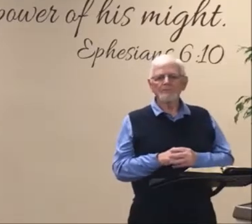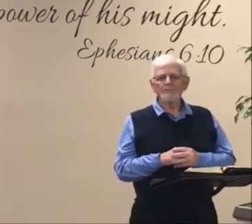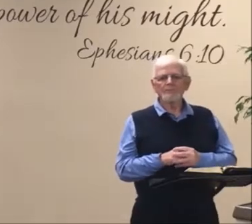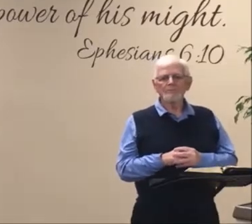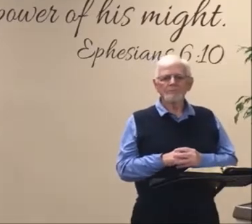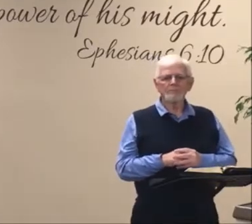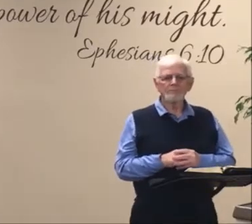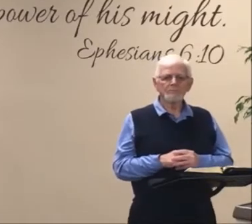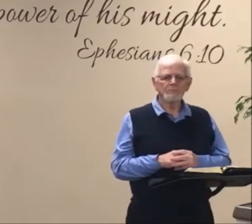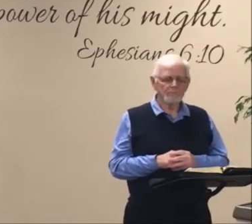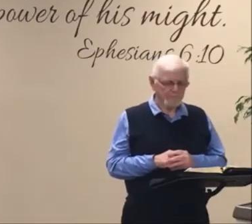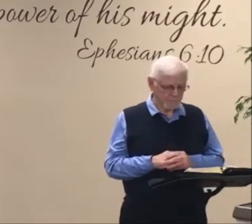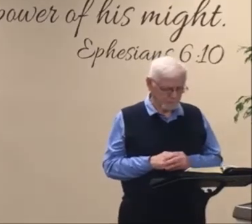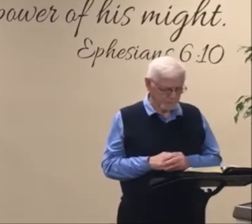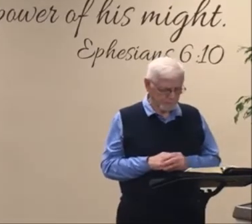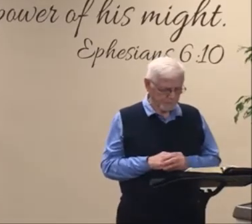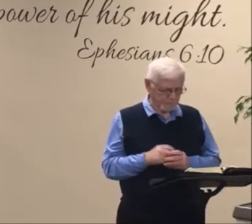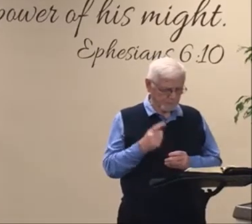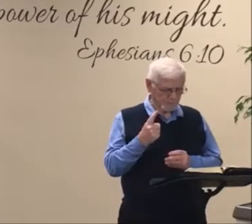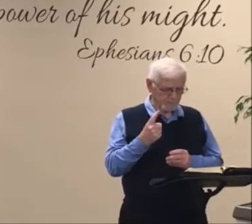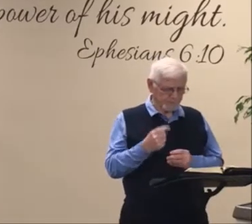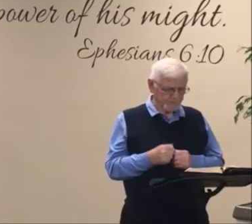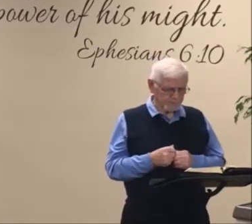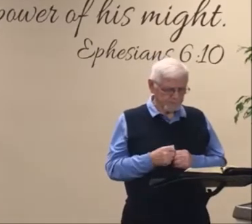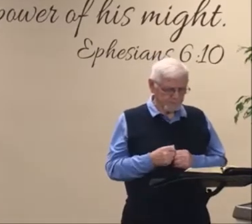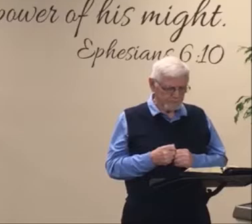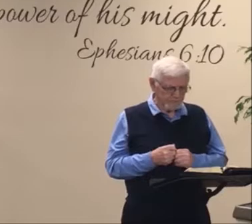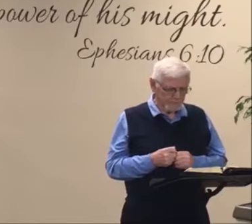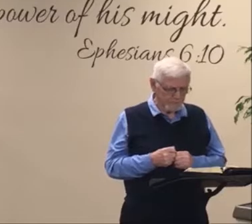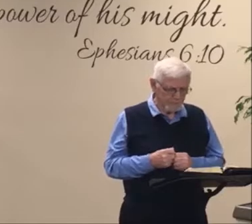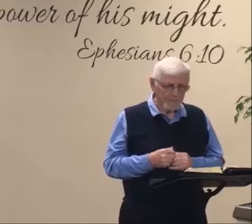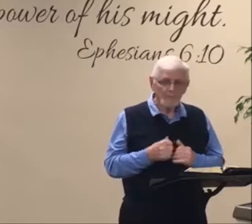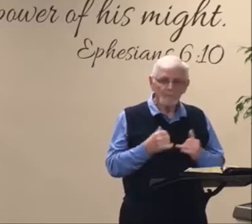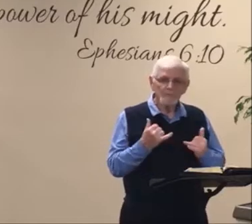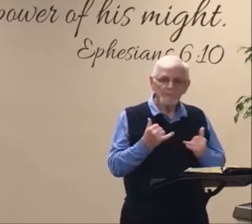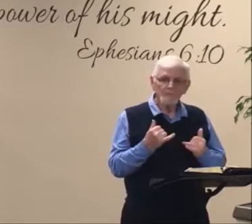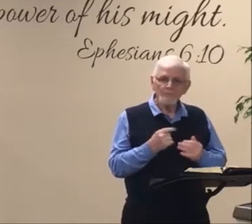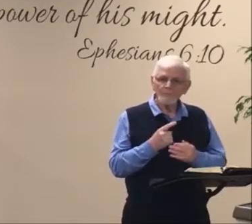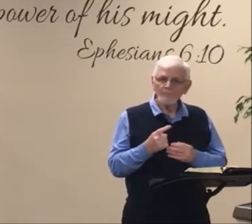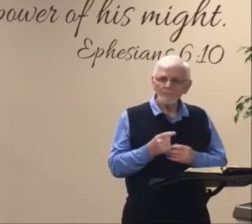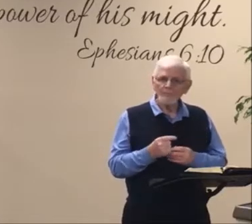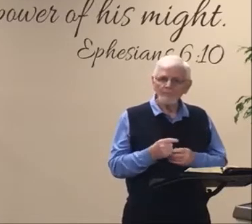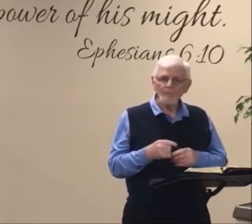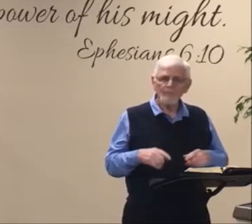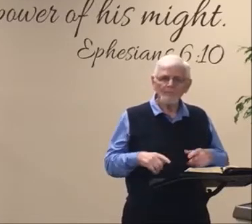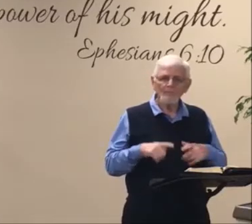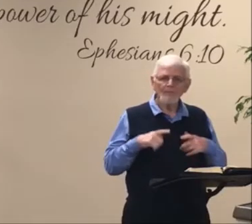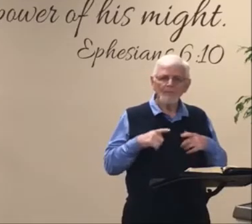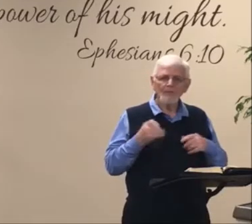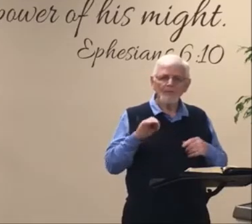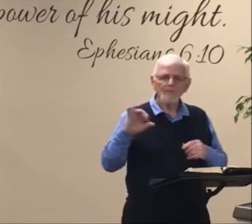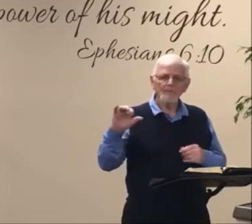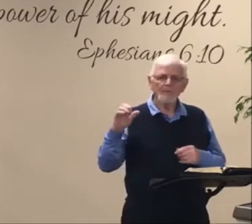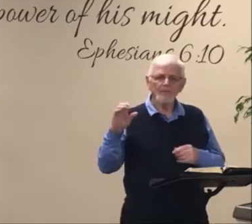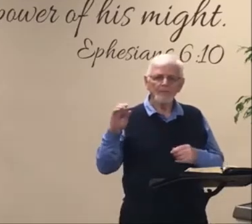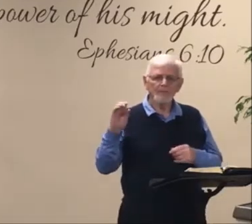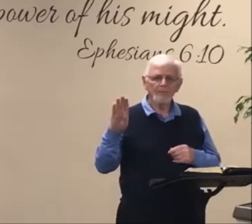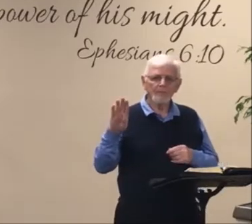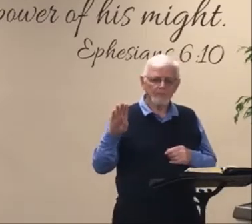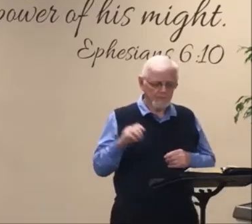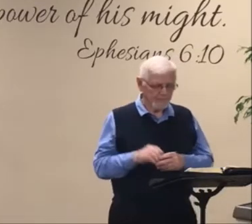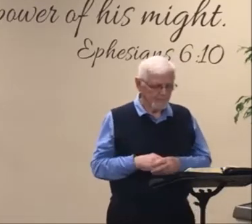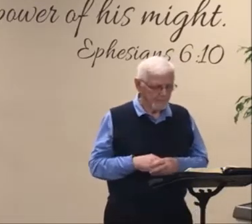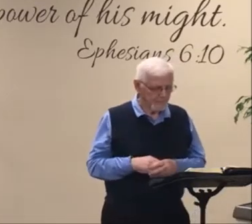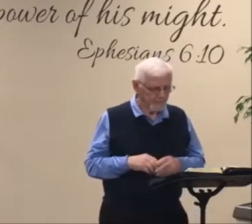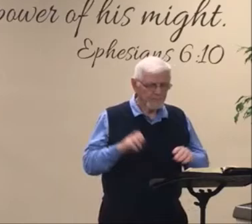one bowl of stew. And then this week we're going to look at the life of Esau. Is anybody, or the life of Jacob, does anybody remember what